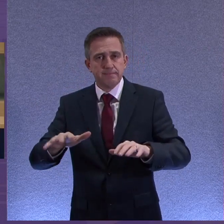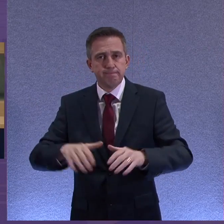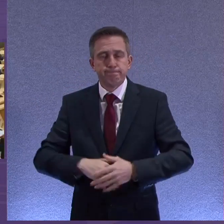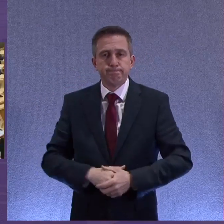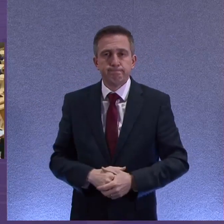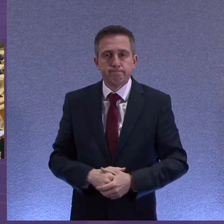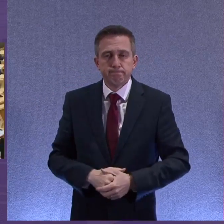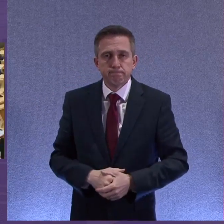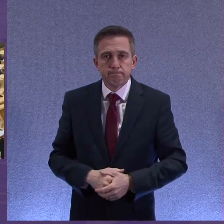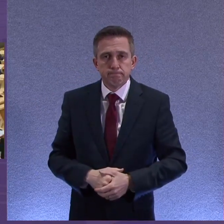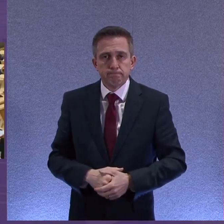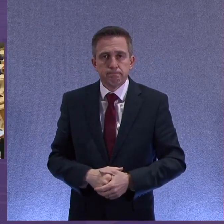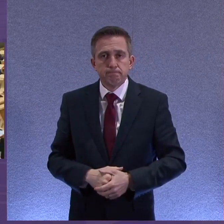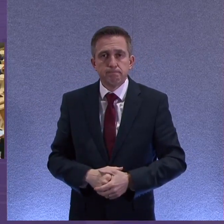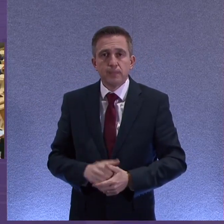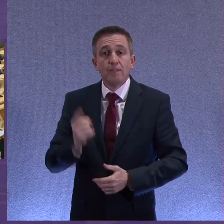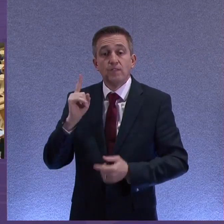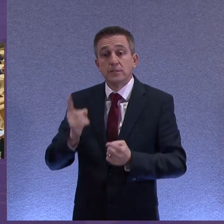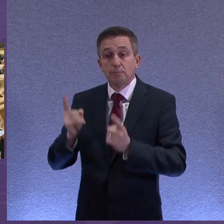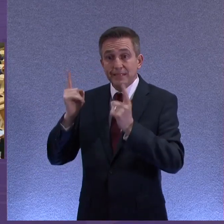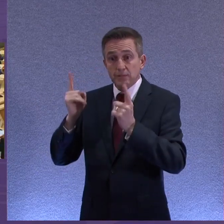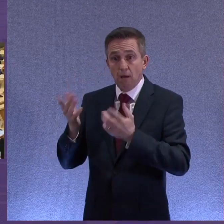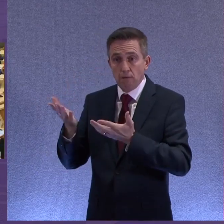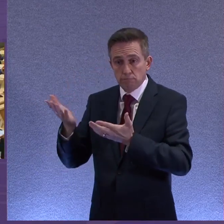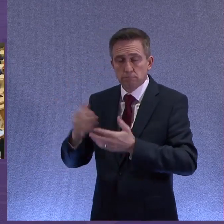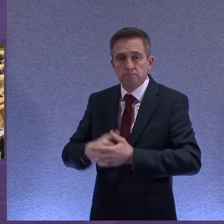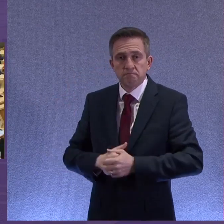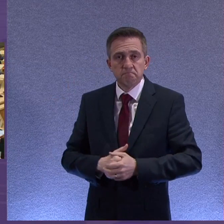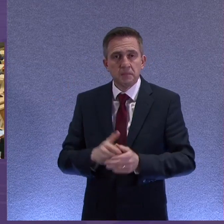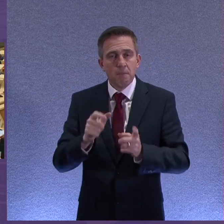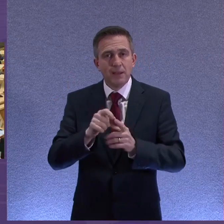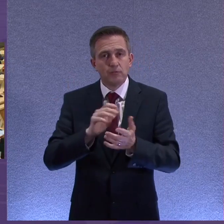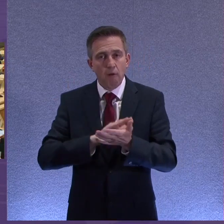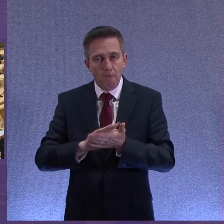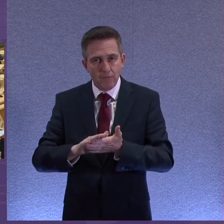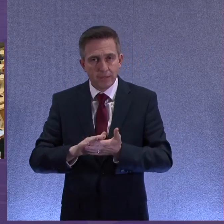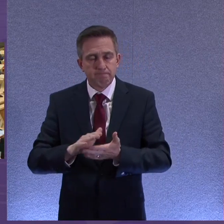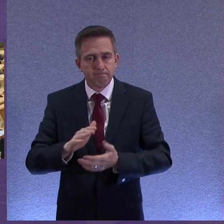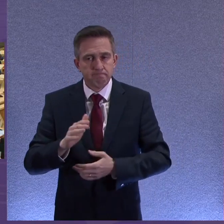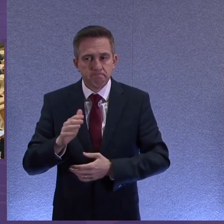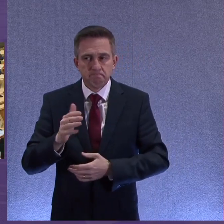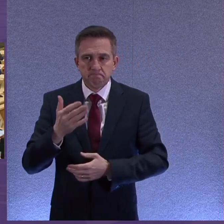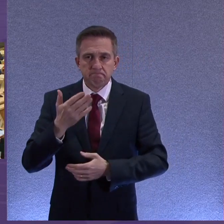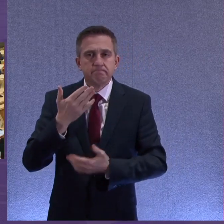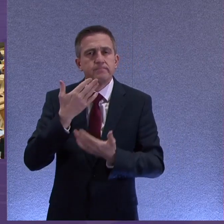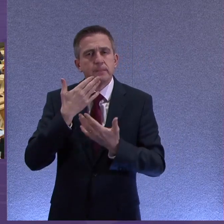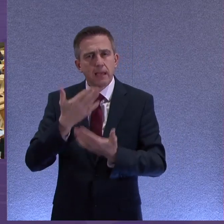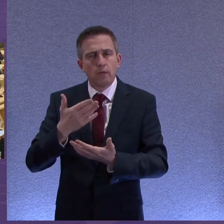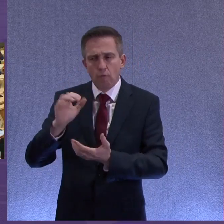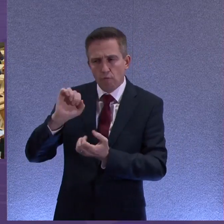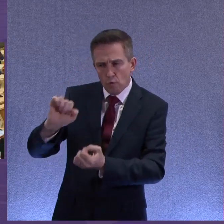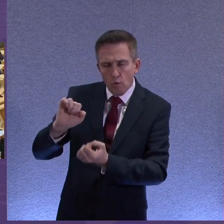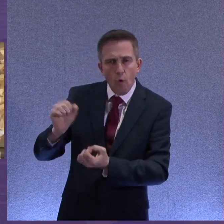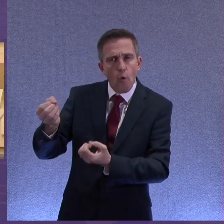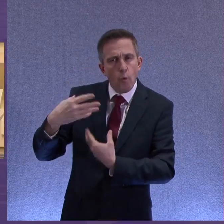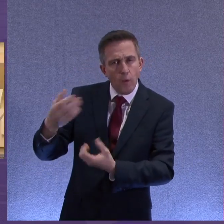circumstances. First Minister. Can I thank Patrick Harvey for those points and questions. On the issue